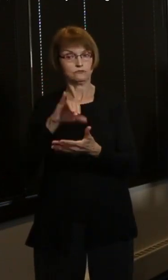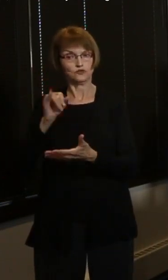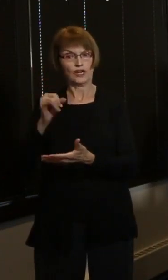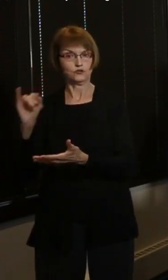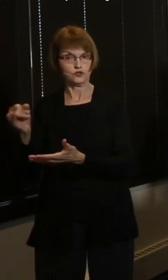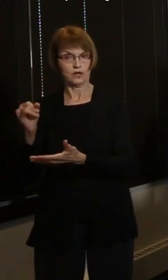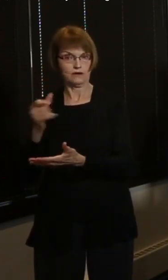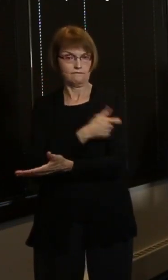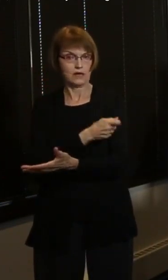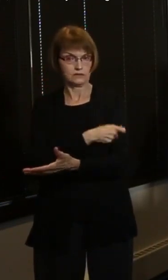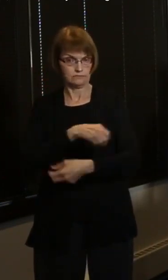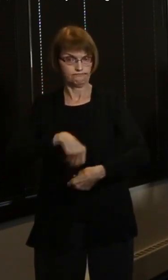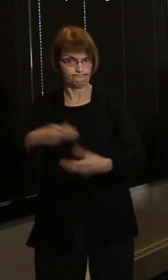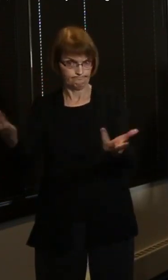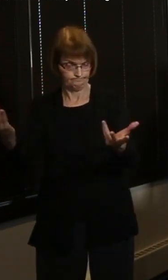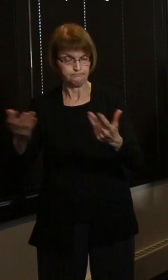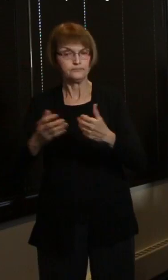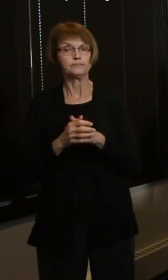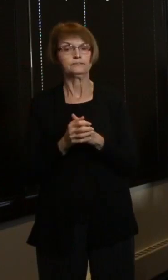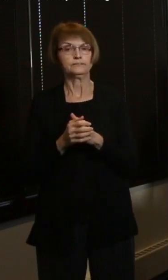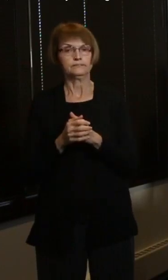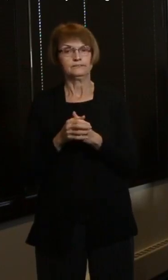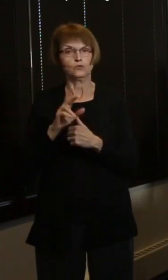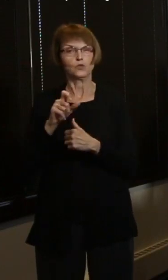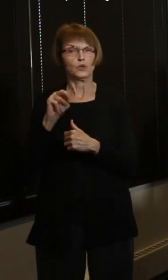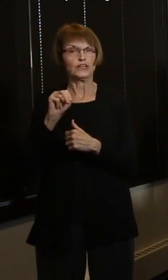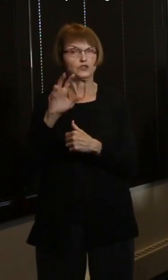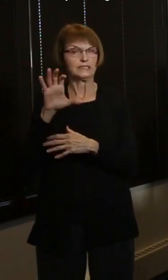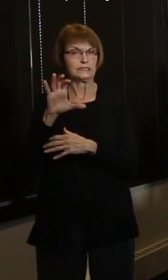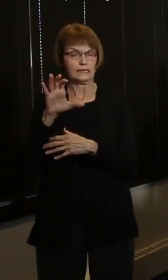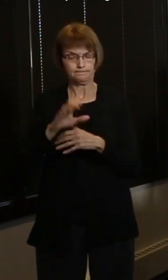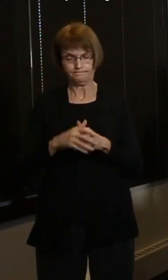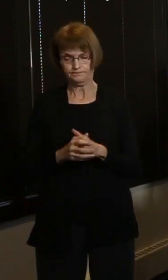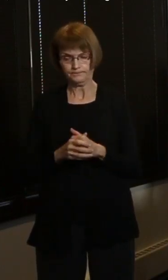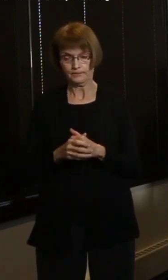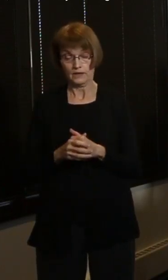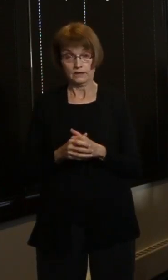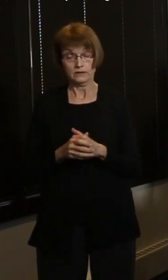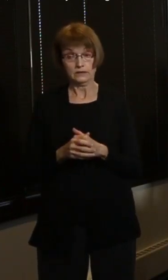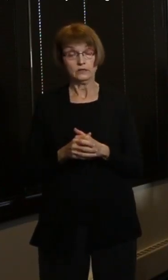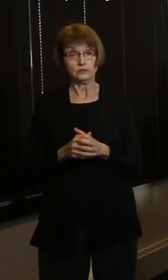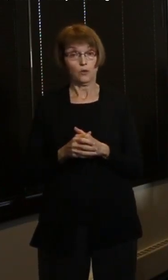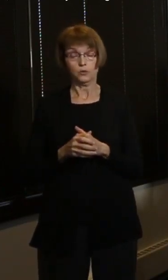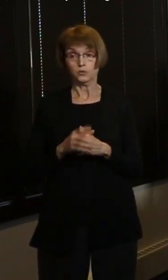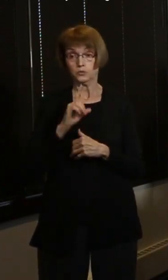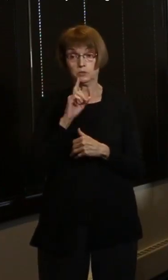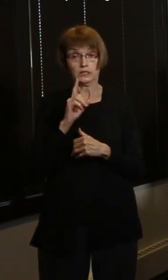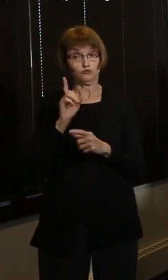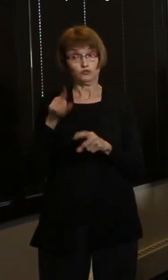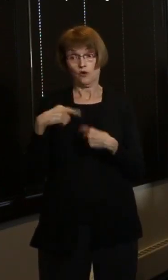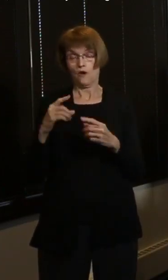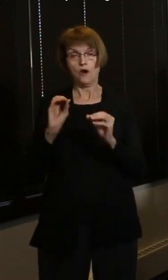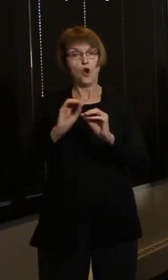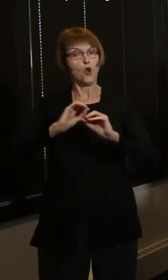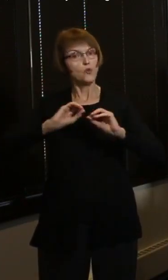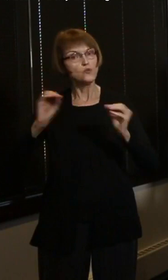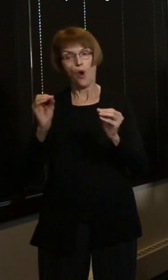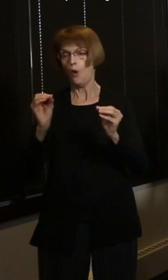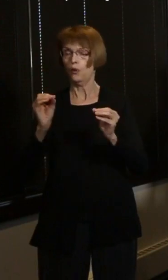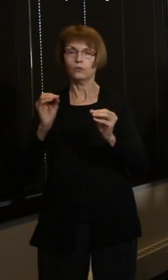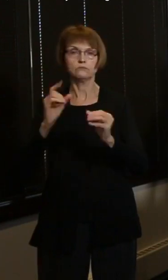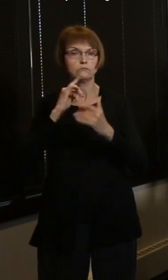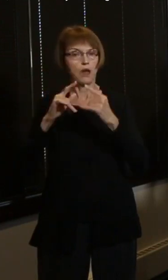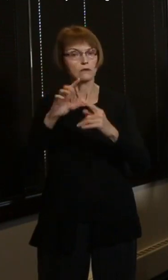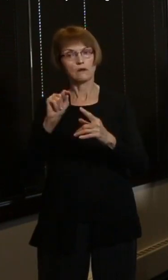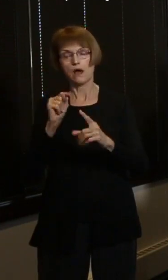J&J vaccine have been used in Region C. Now, as of now, there has been no reported cases of blood